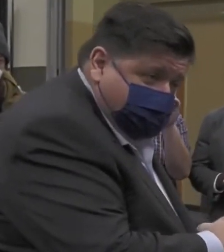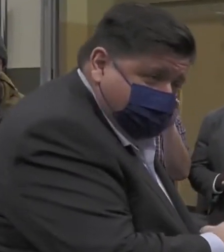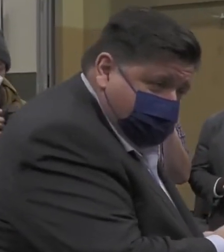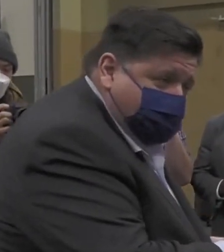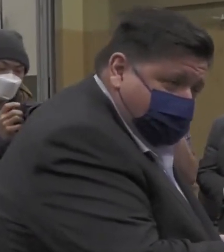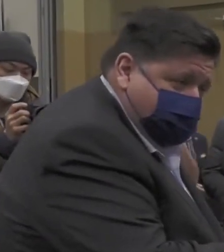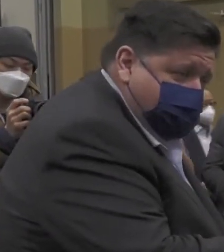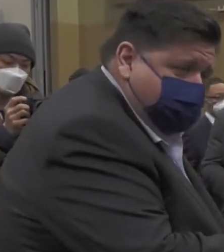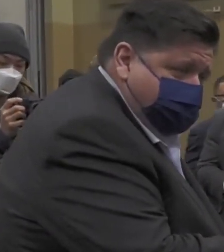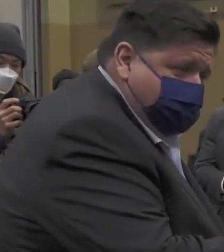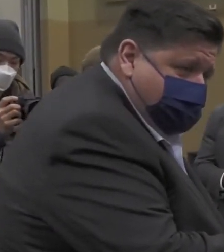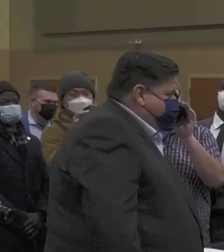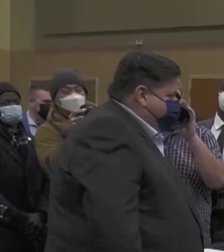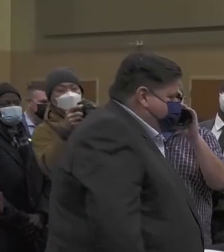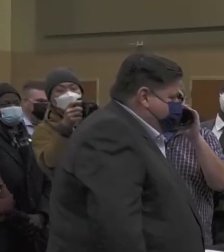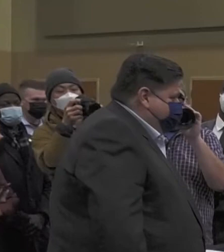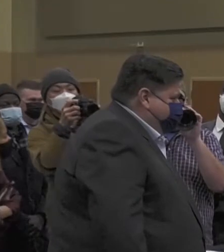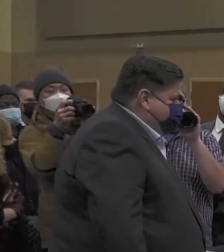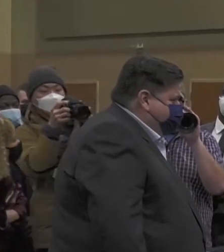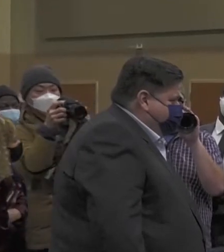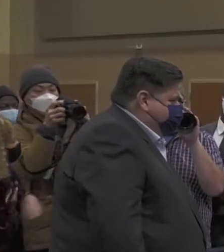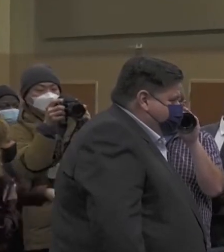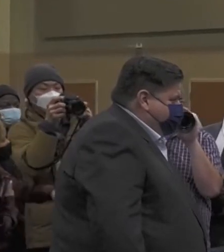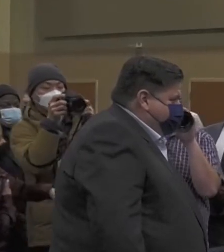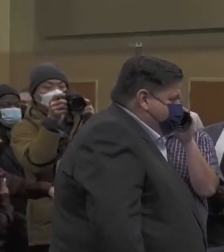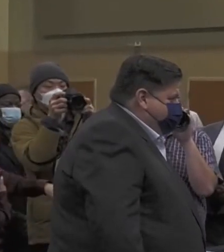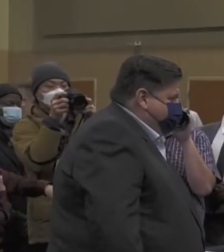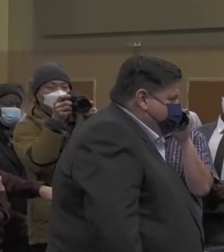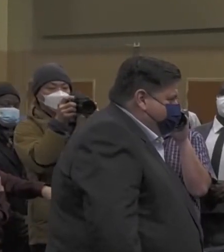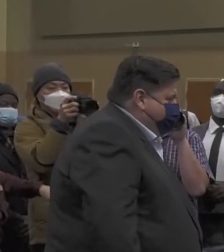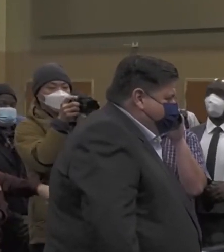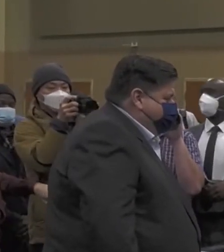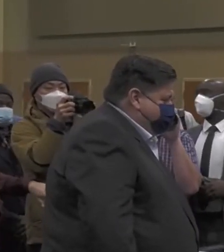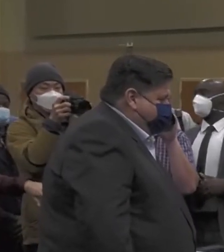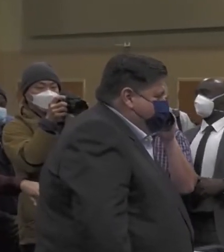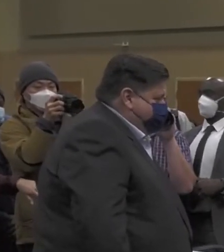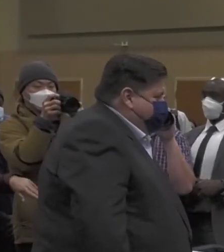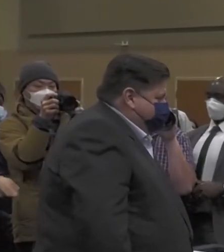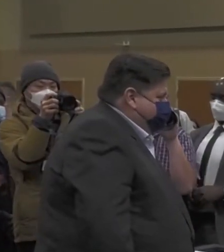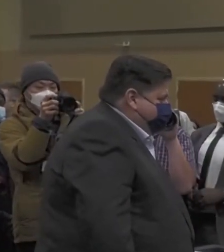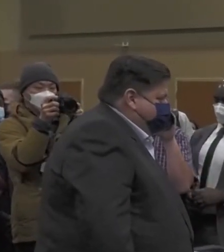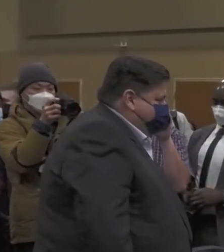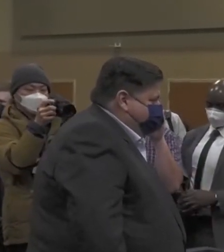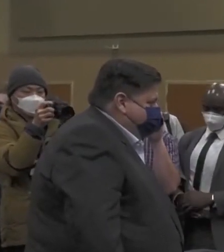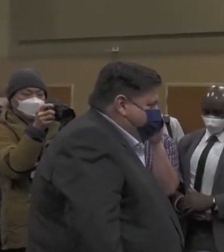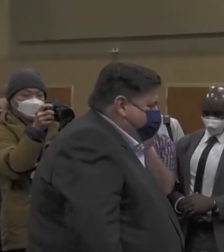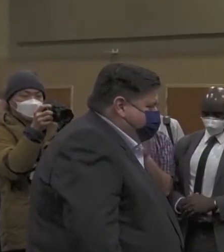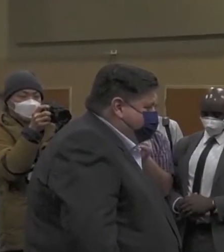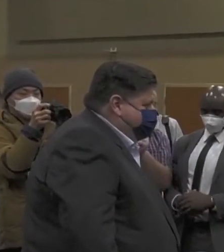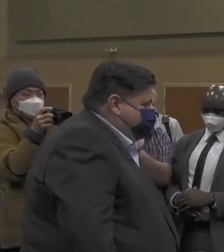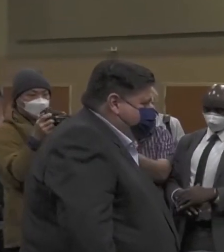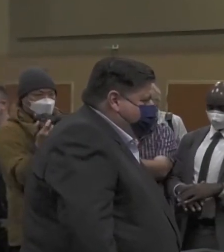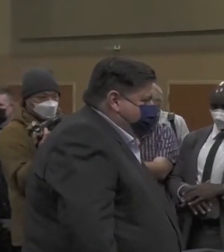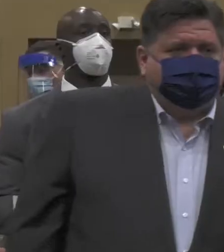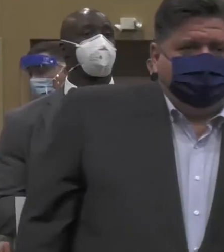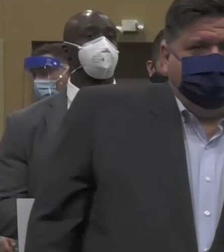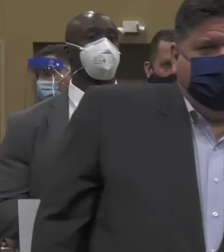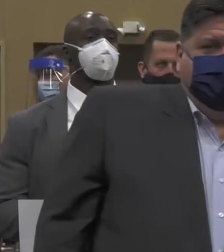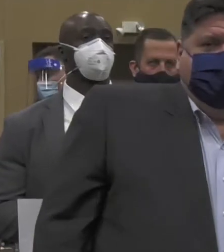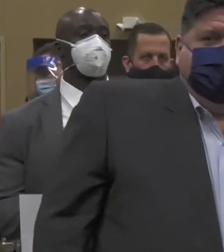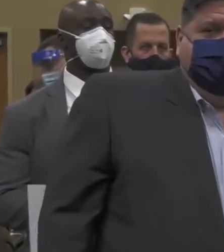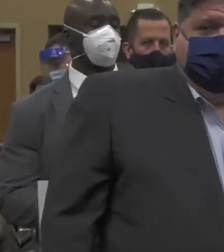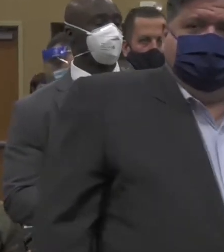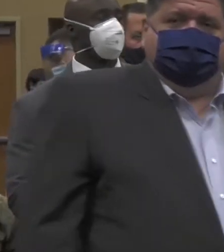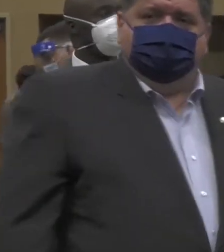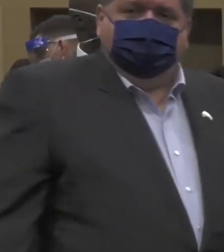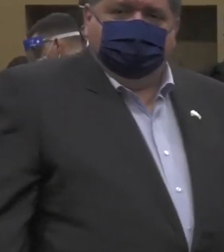Health, and the Cook County Department of Public Health, this is now the 7th new vaccination site that we've set up